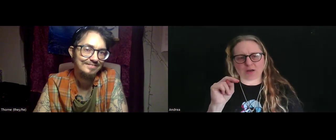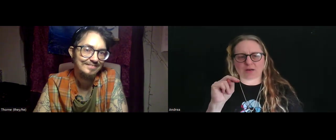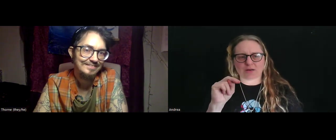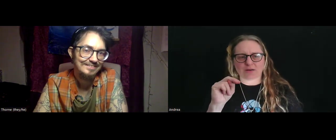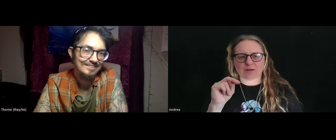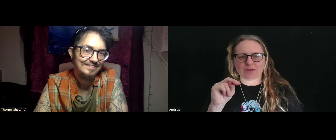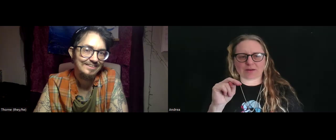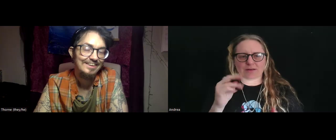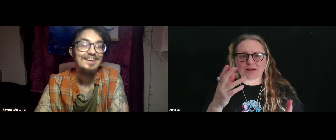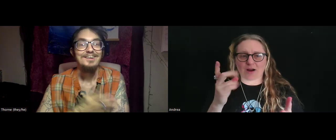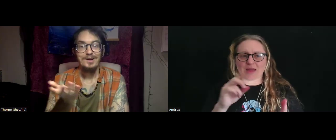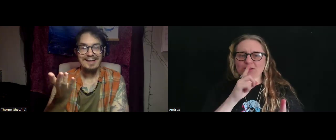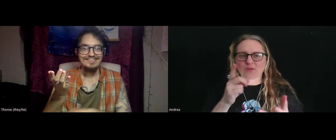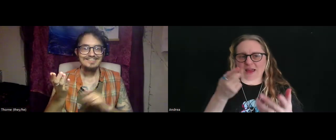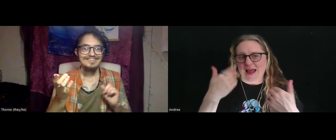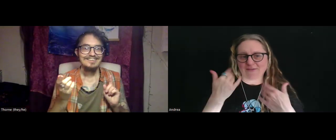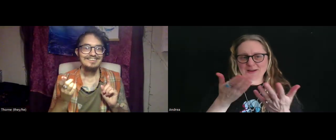pun. Do they have them?